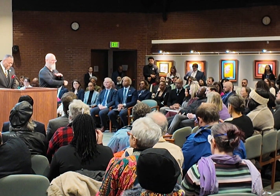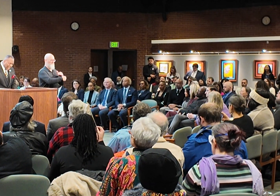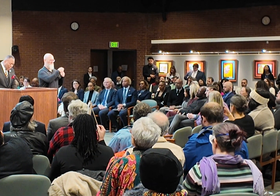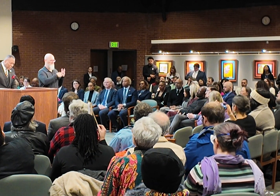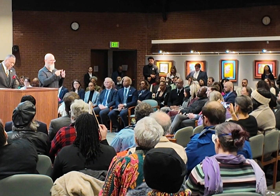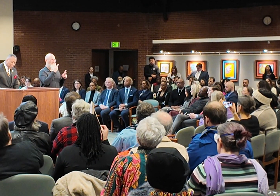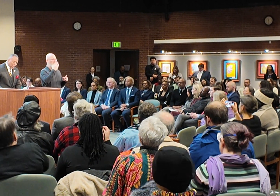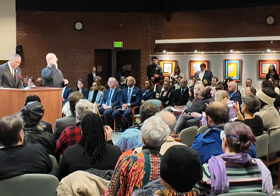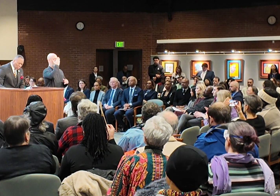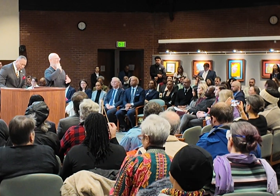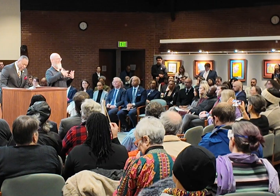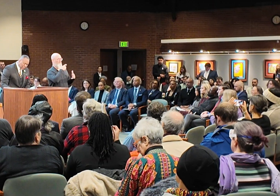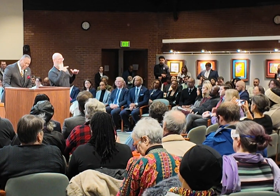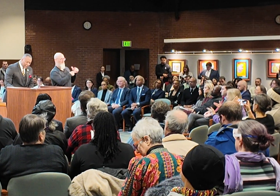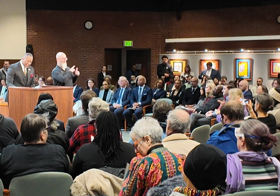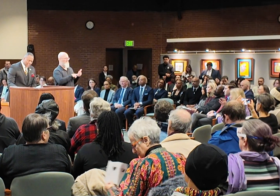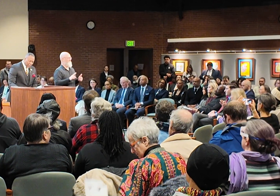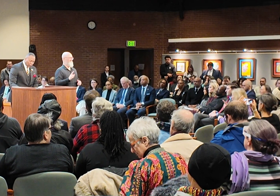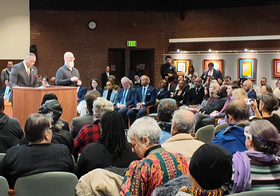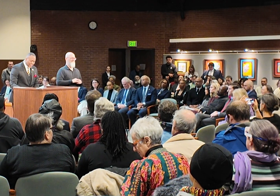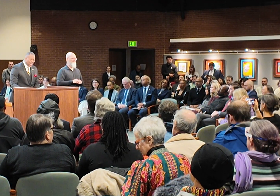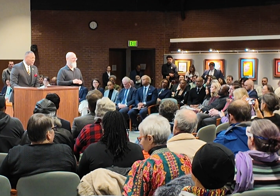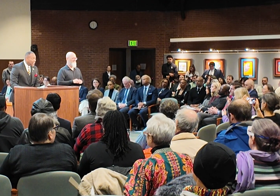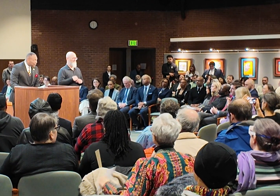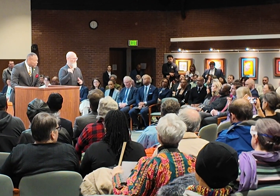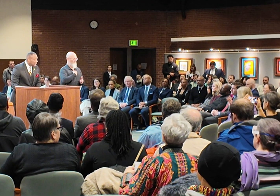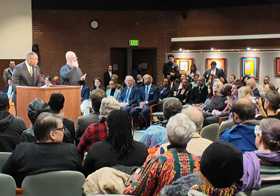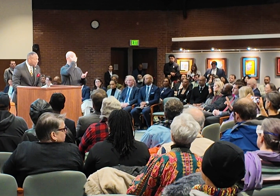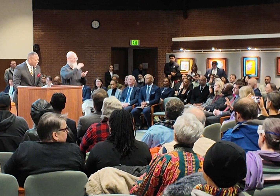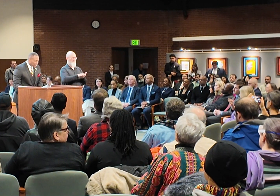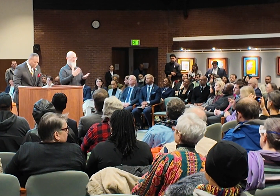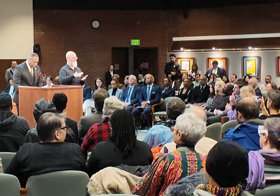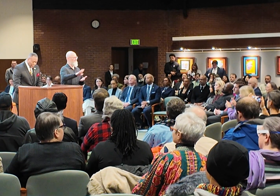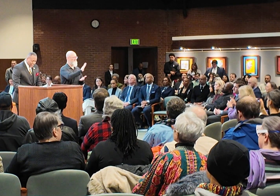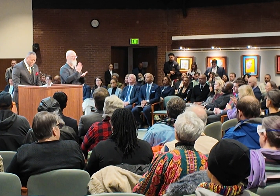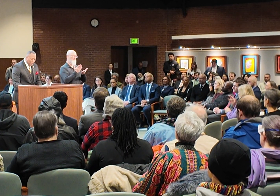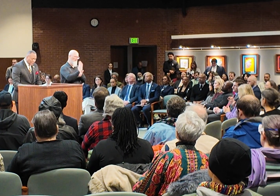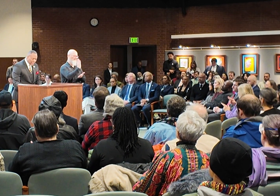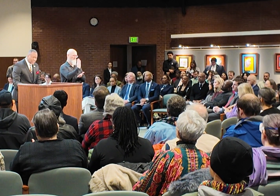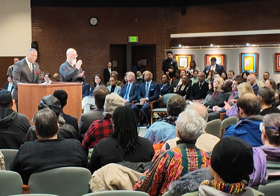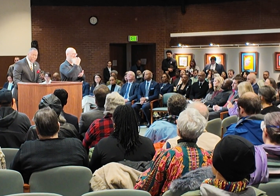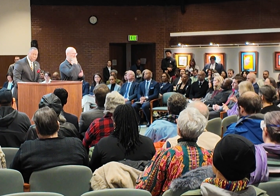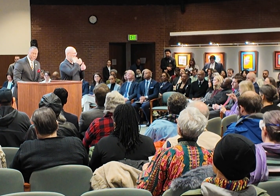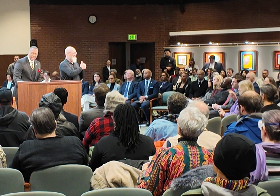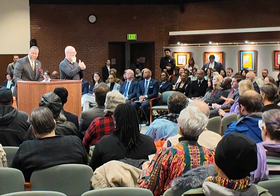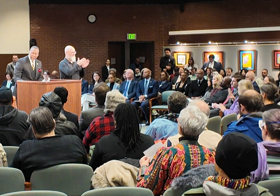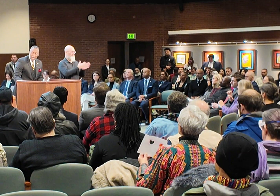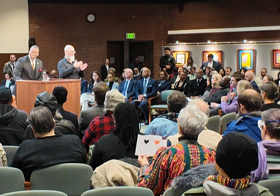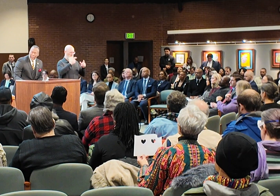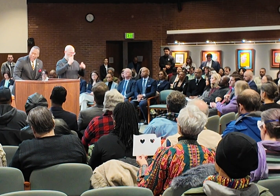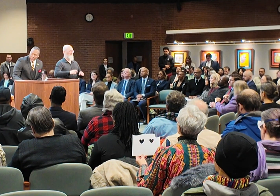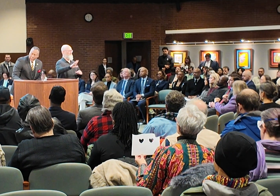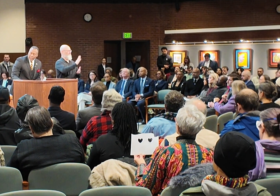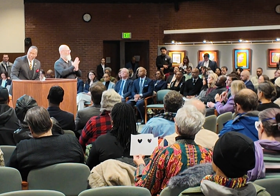In Howard County, we unequivocally believe that the civil rights of every Howard County resident must be